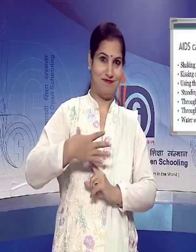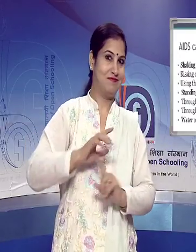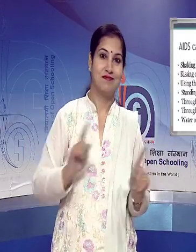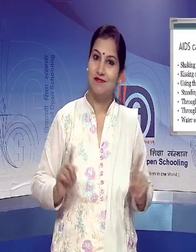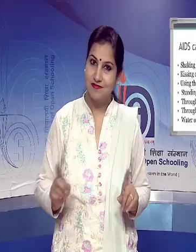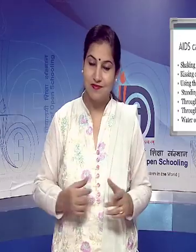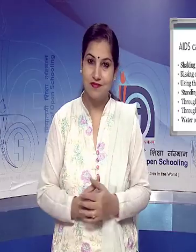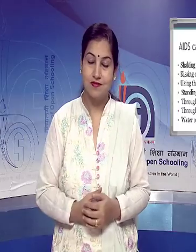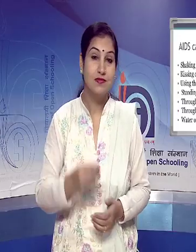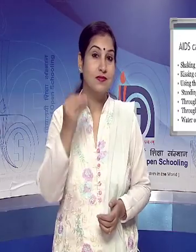kissing on the cheeks,